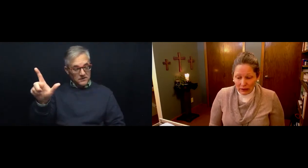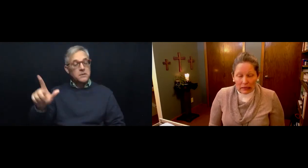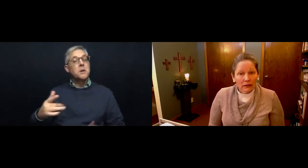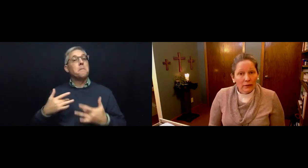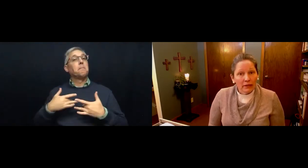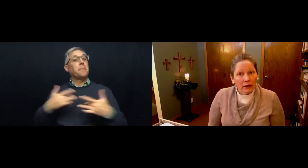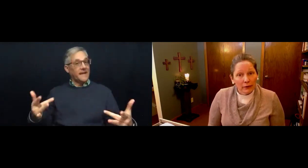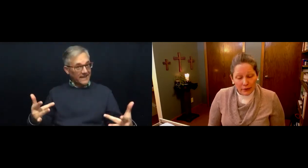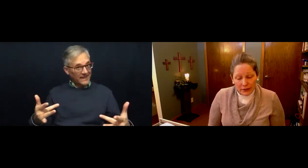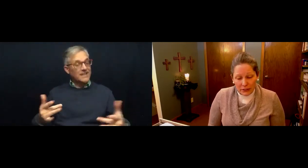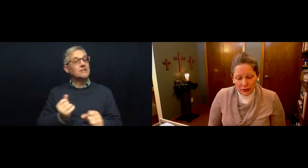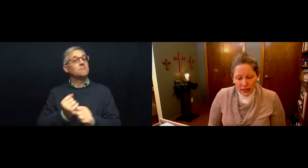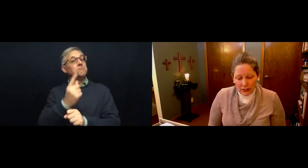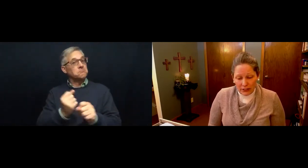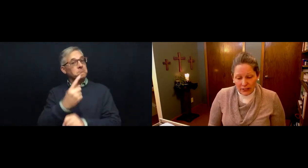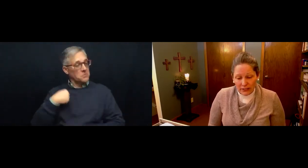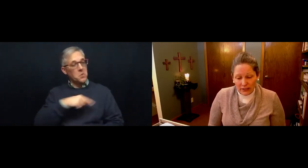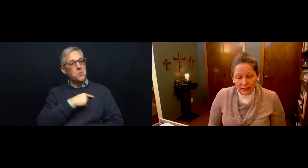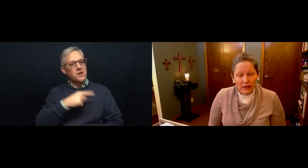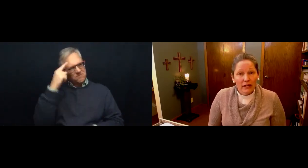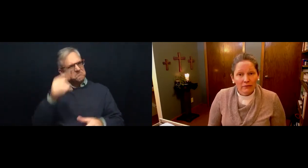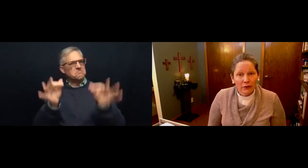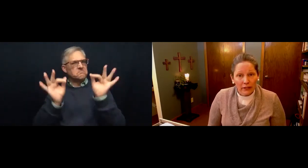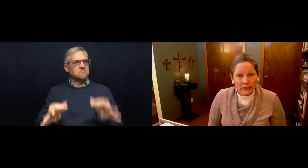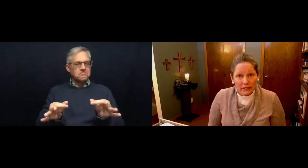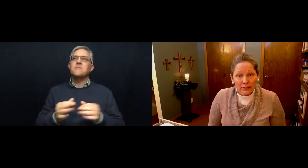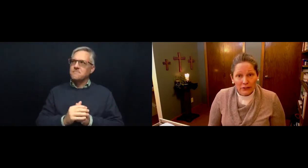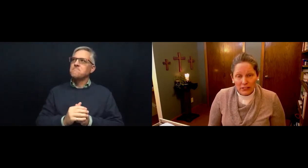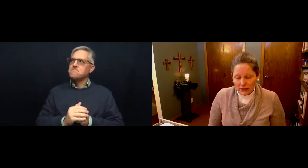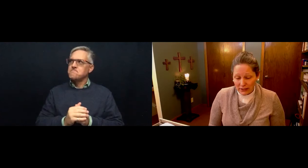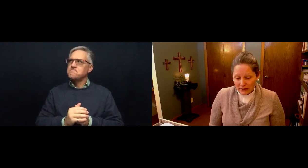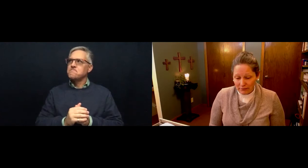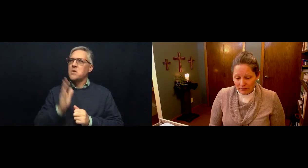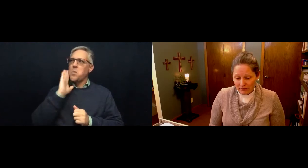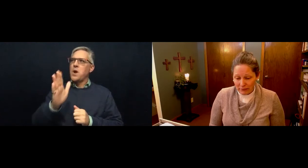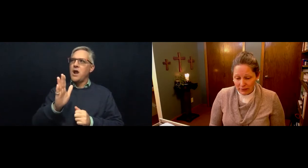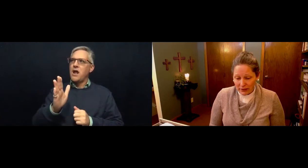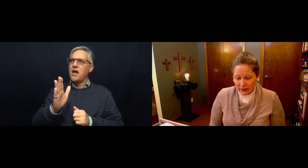would limit our own distractions and focus on Jesus.